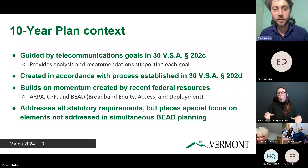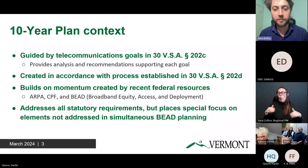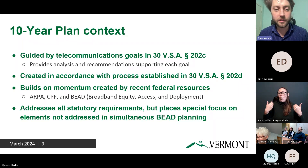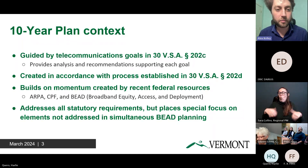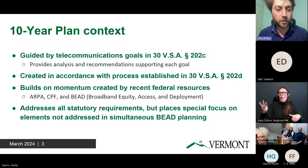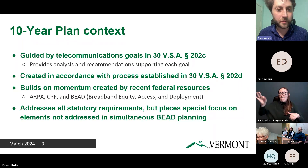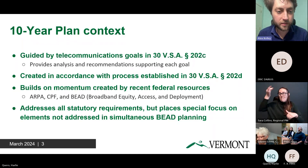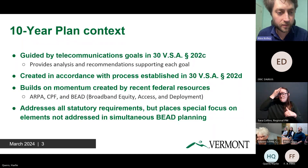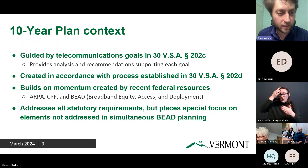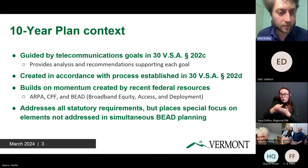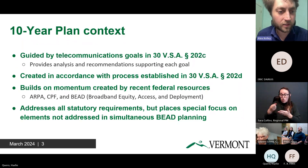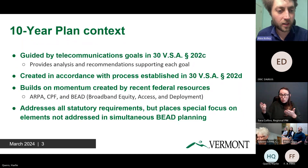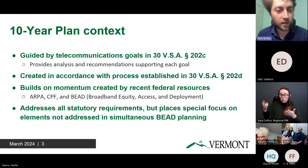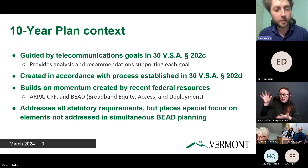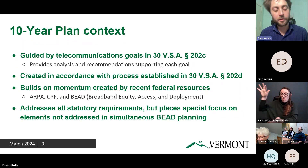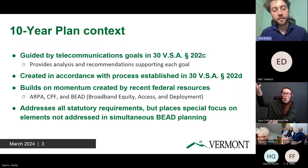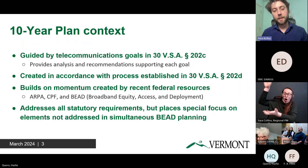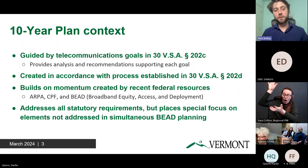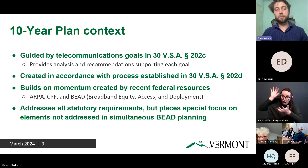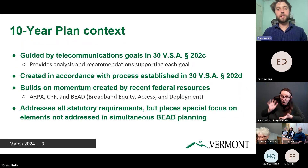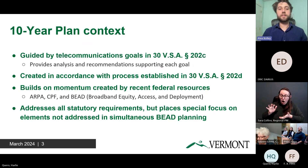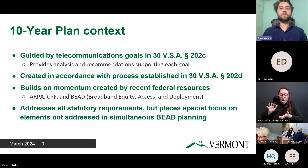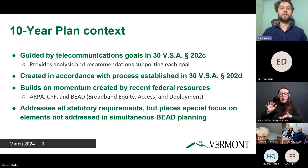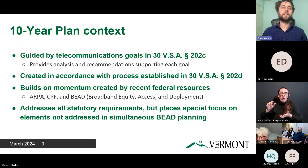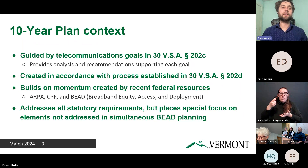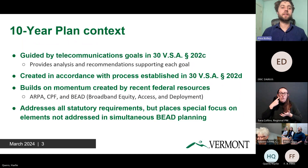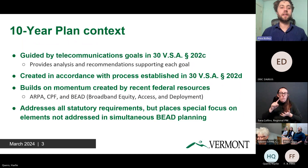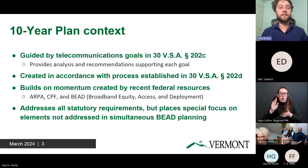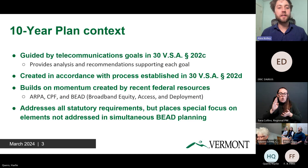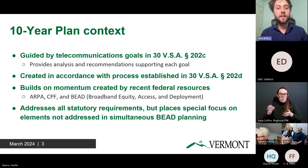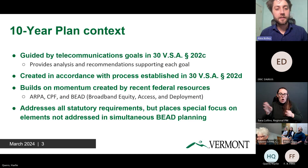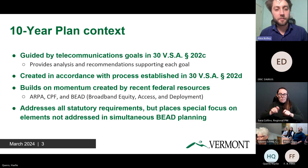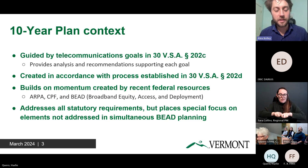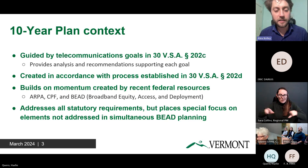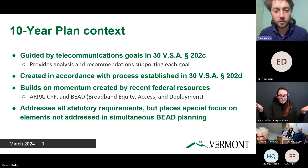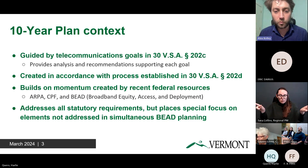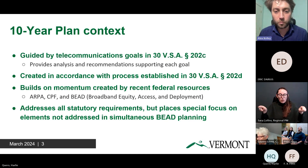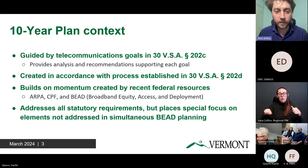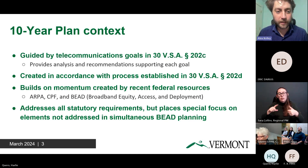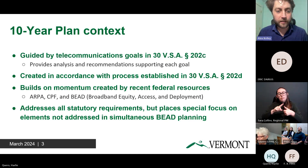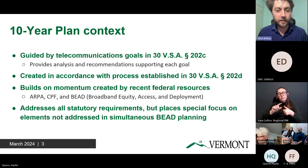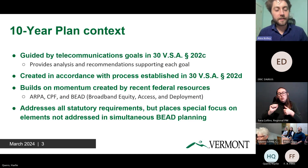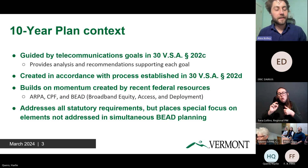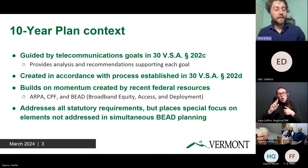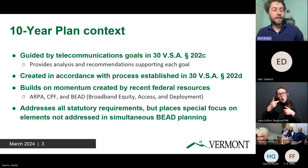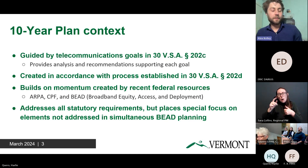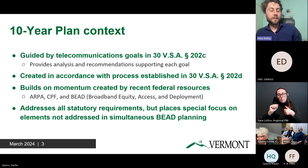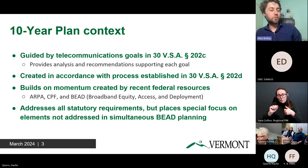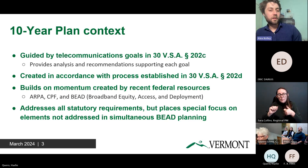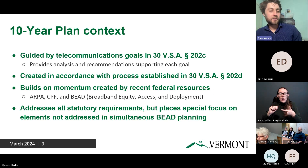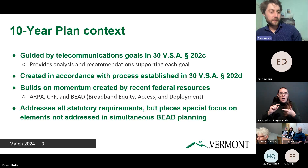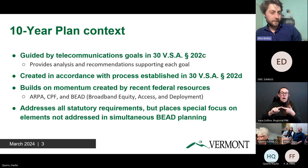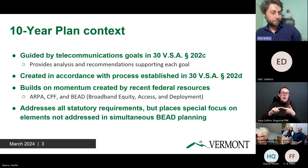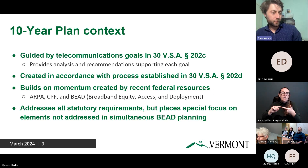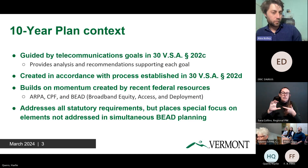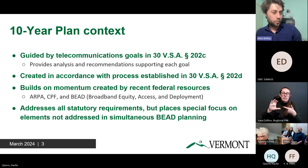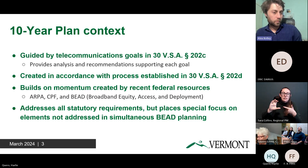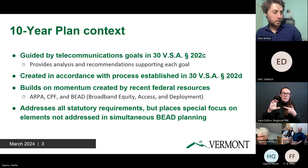parts of broadband deployment, ARPA, Capital Projects Fund, and the BEAD plan, BEAD